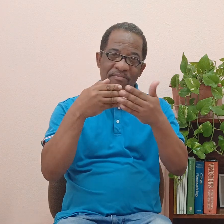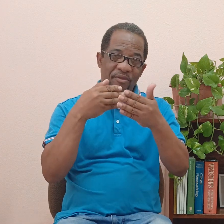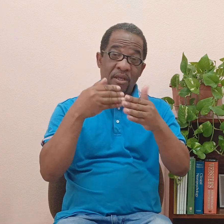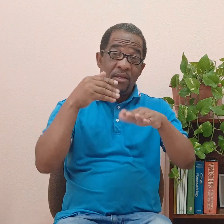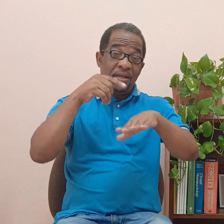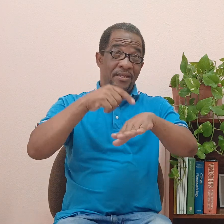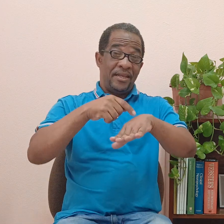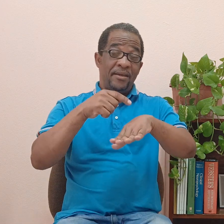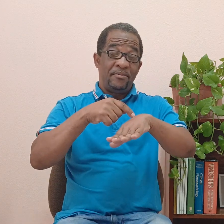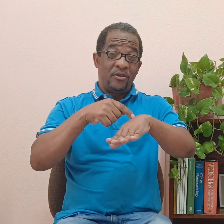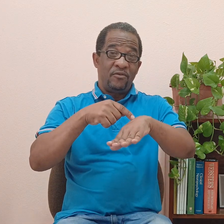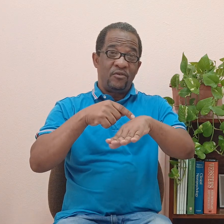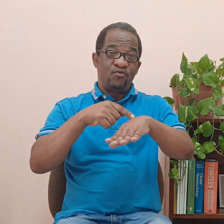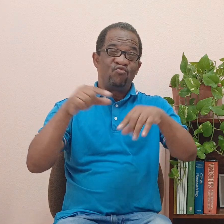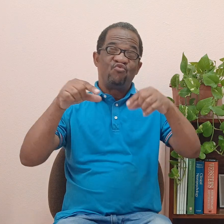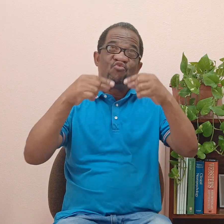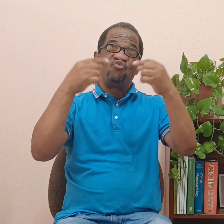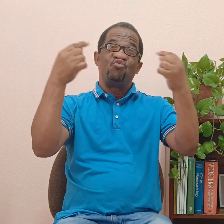of great trouble.